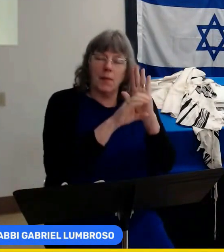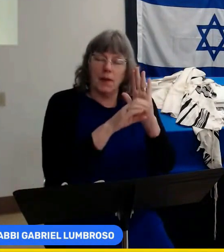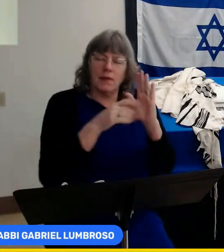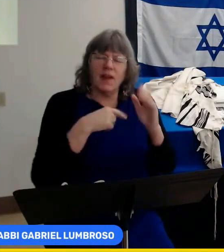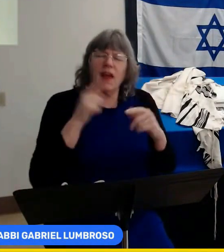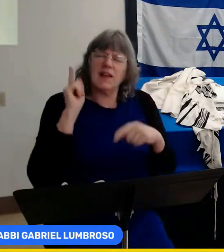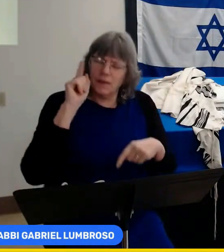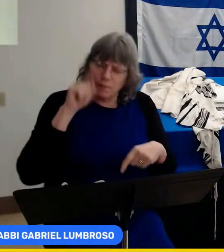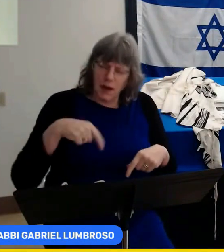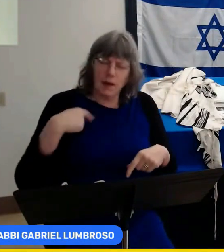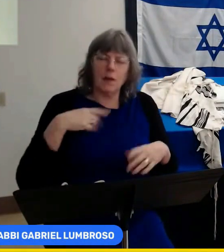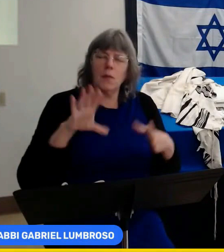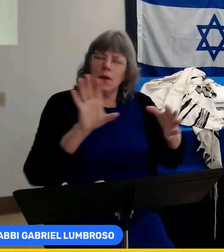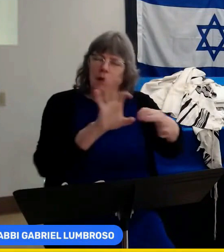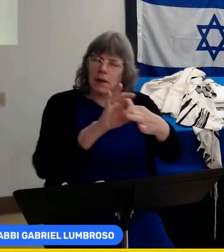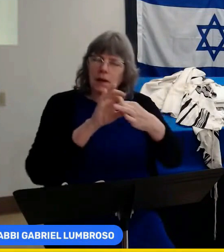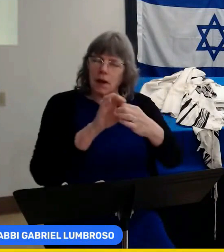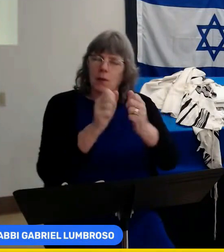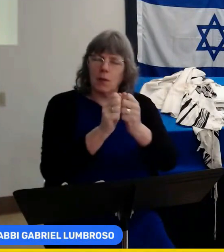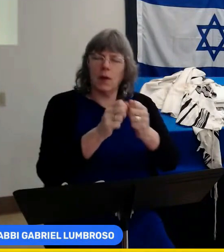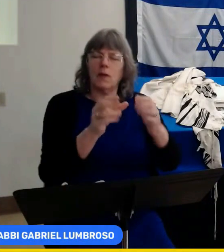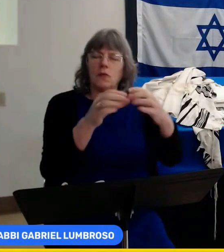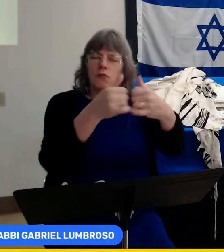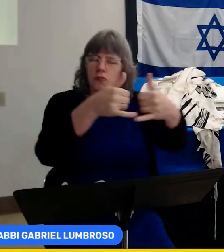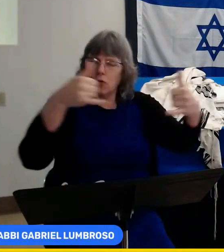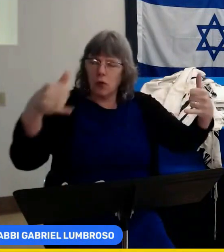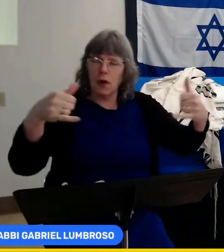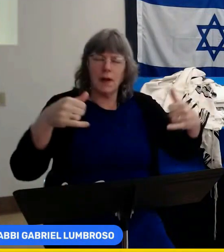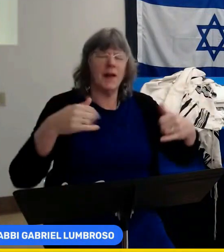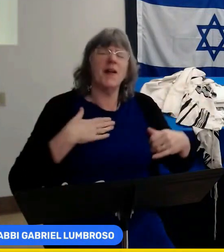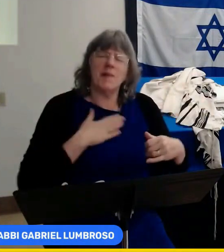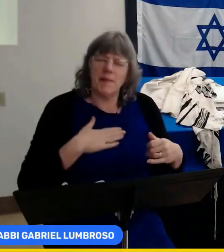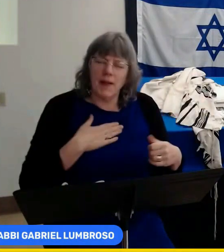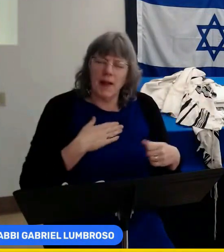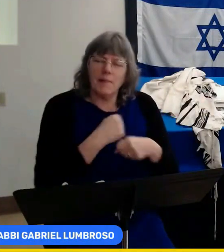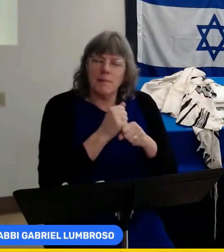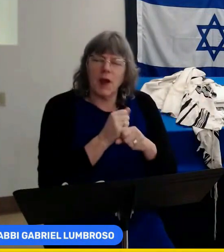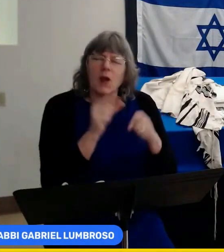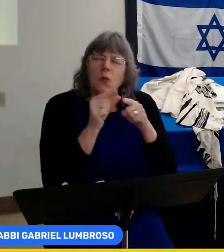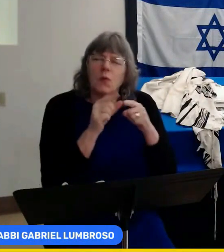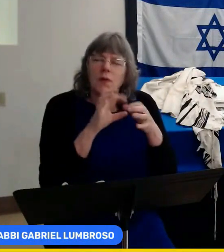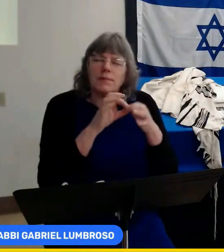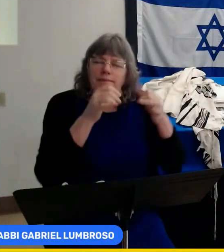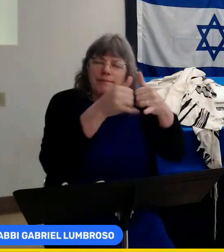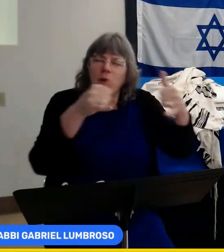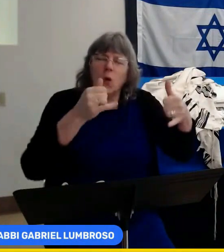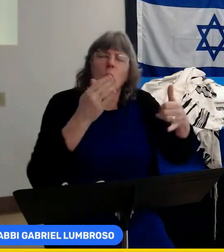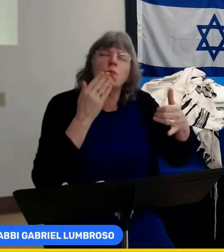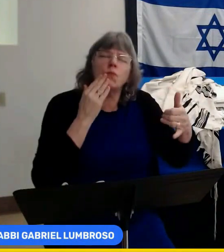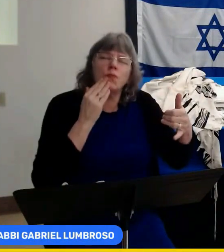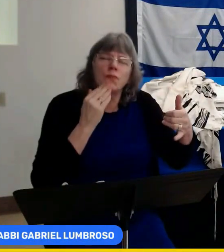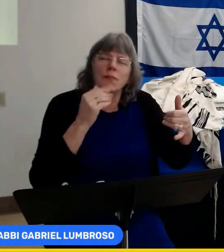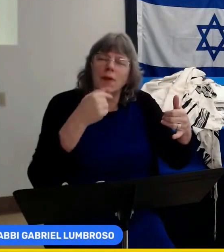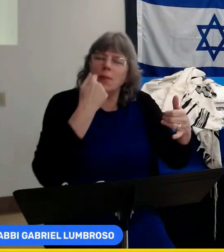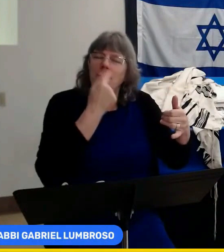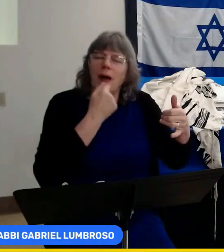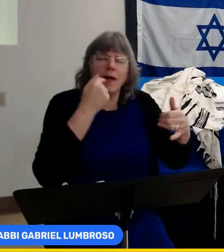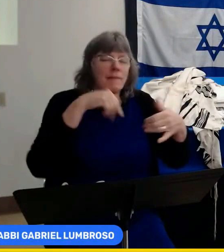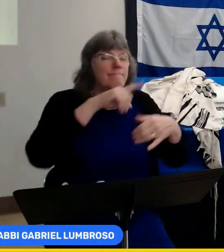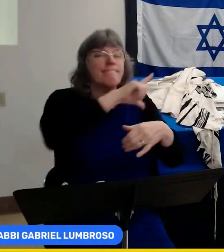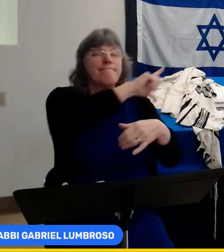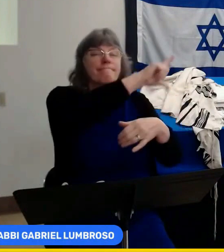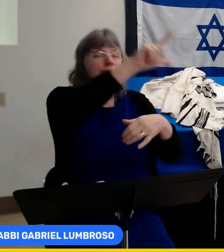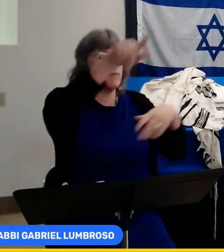of Torah. O Lord our God, we ask that you make the words of your Torah sweet in our mouths and in the mouths of the entire